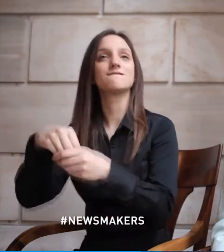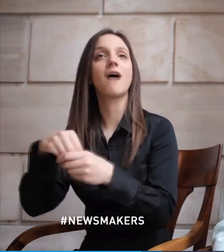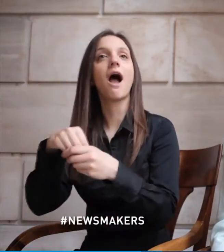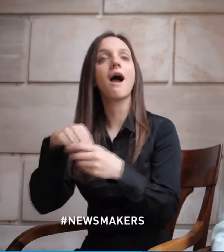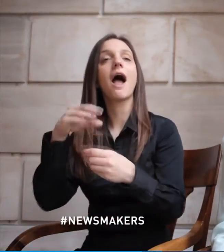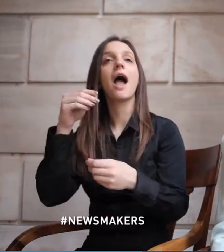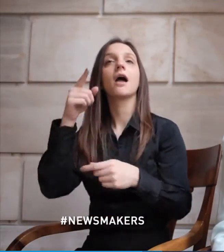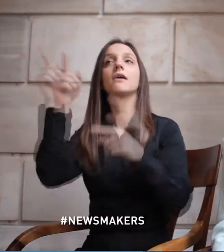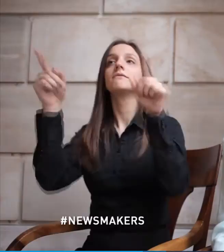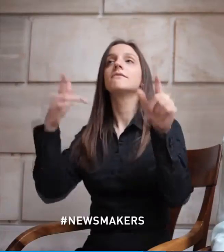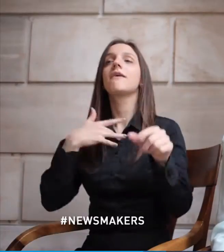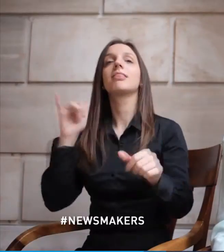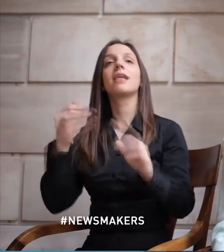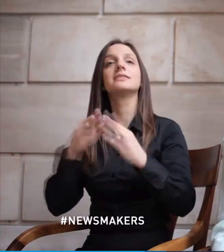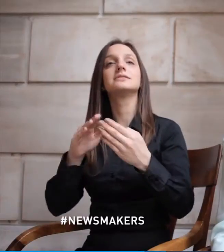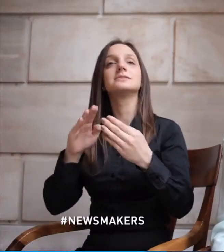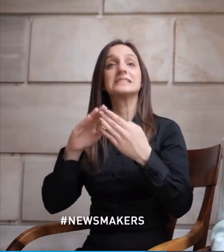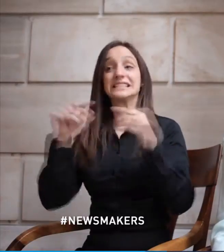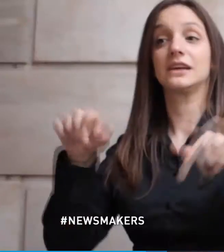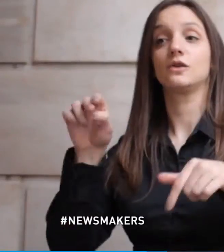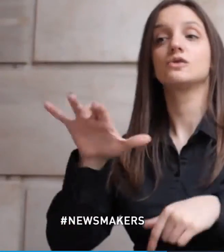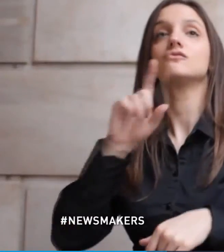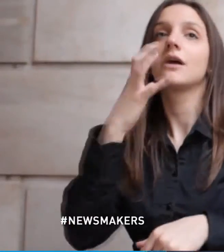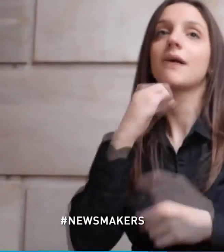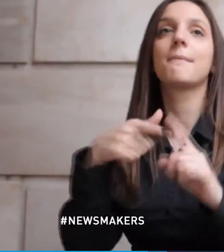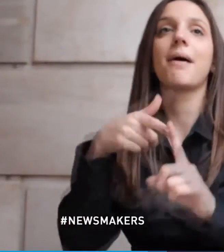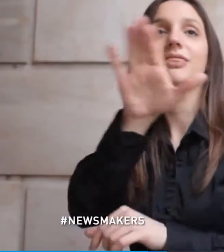city really cared about their safety during that time.